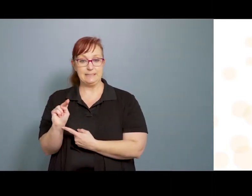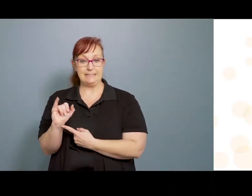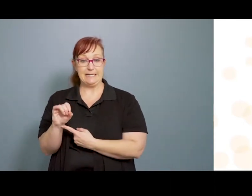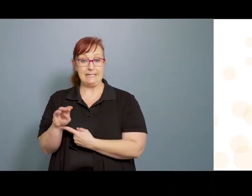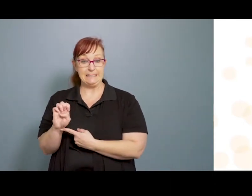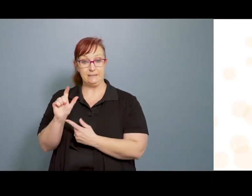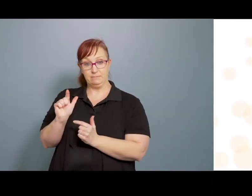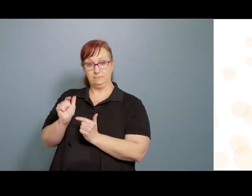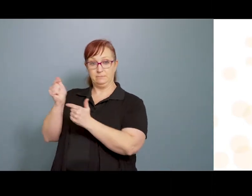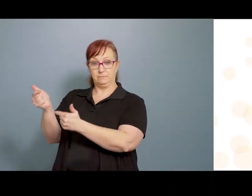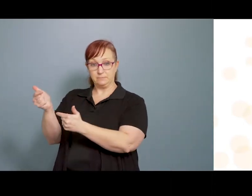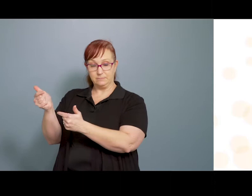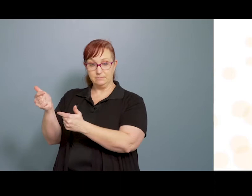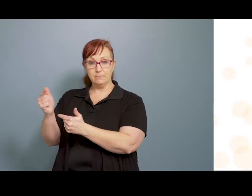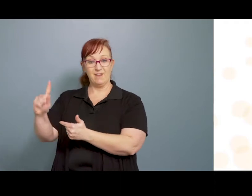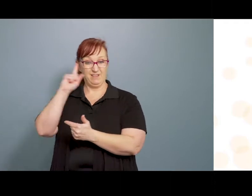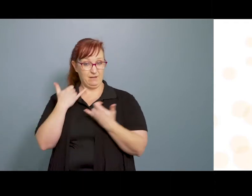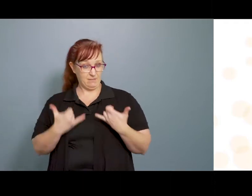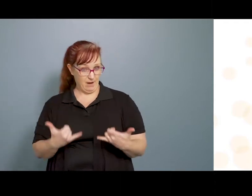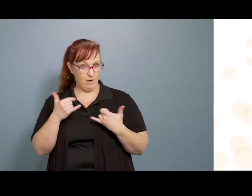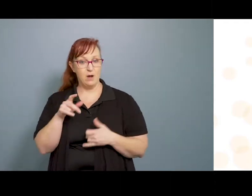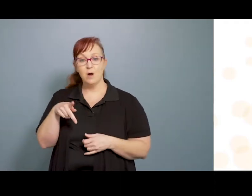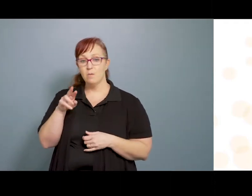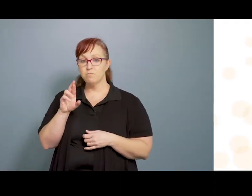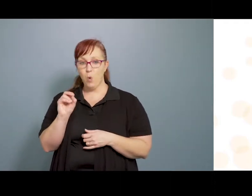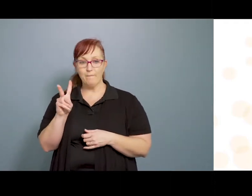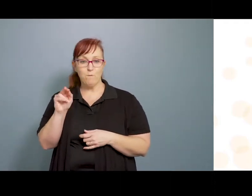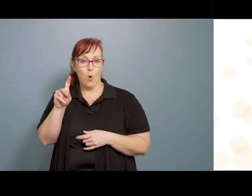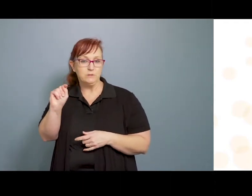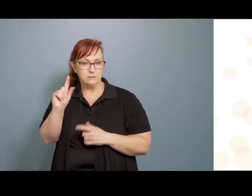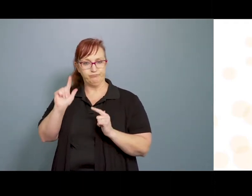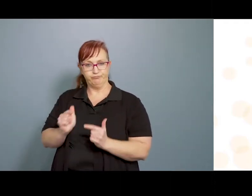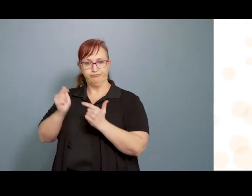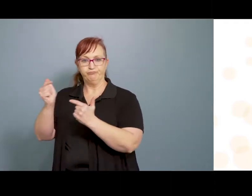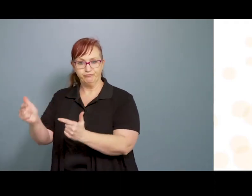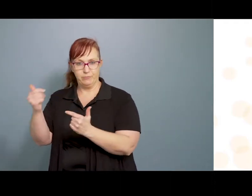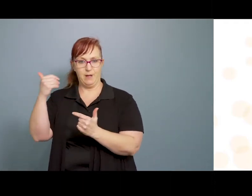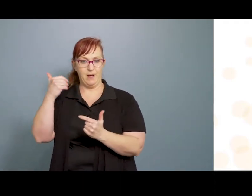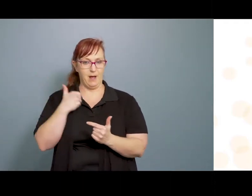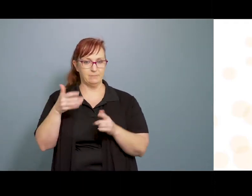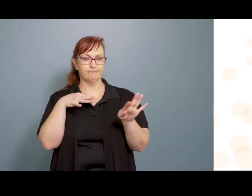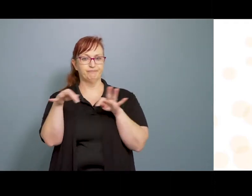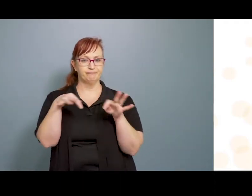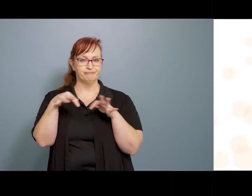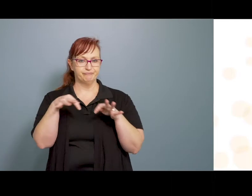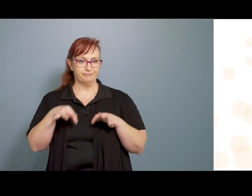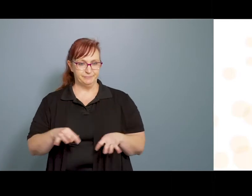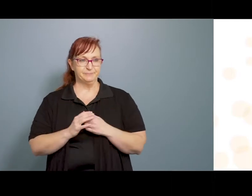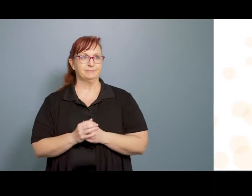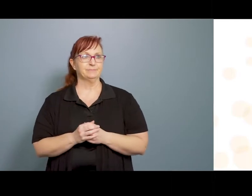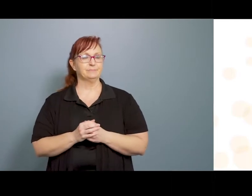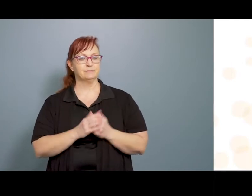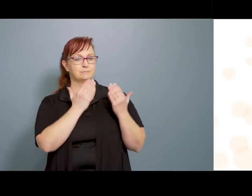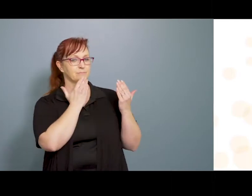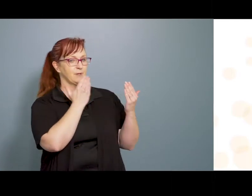moving over now to Denise Canada, our provost, who has an address for the instructional.